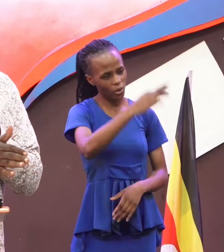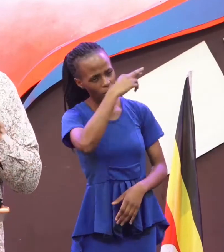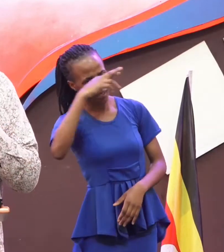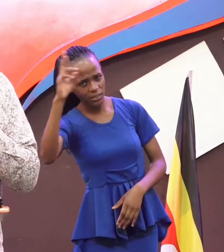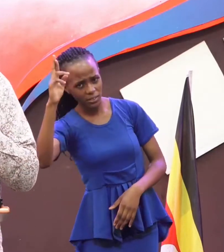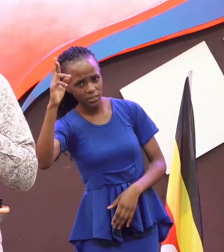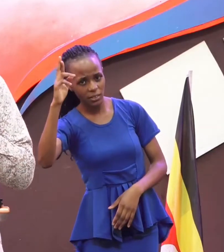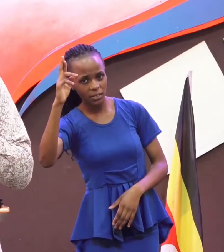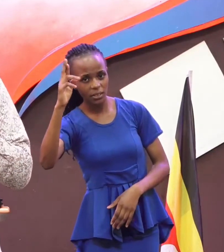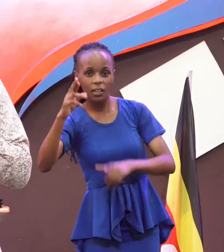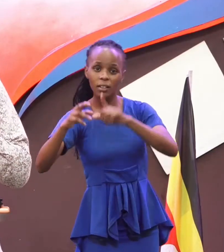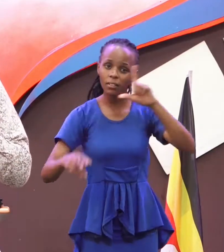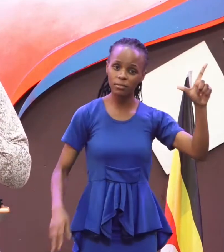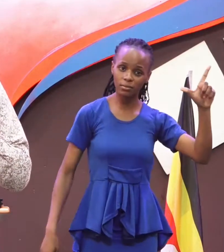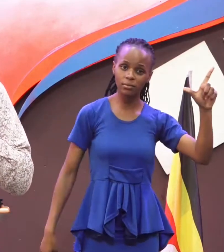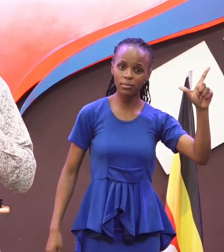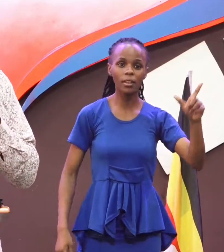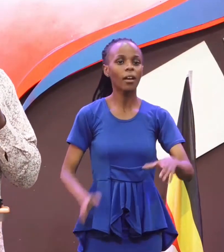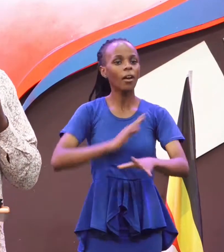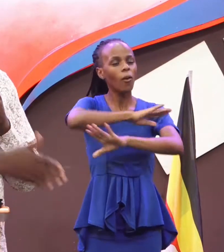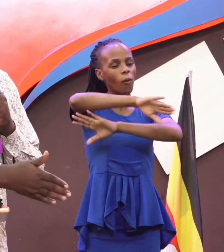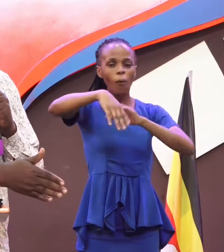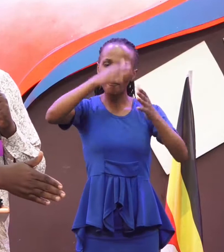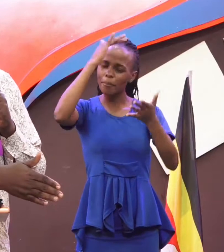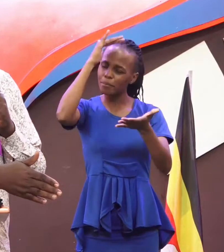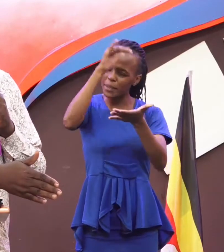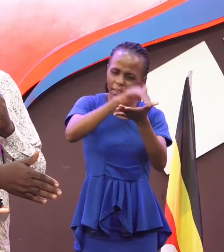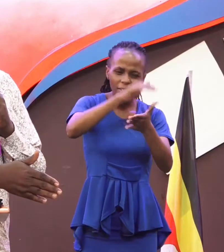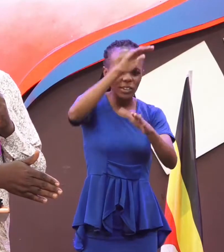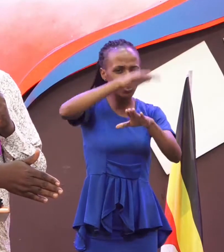There's the right and the left.